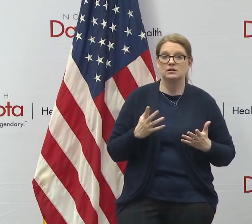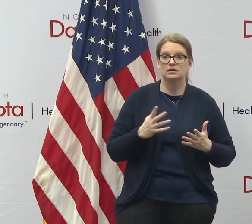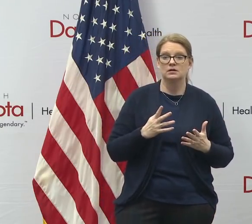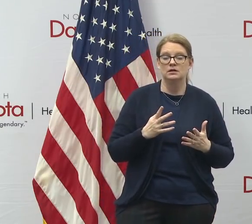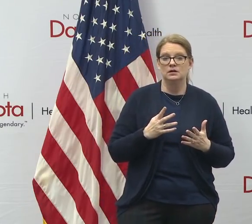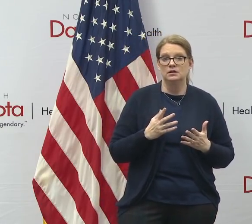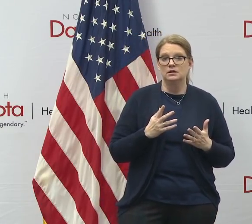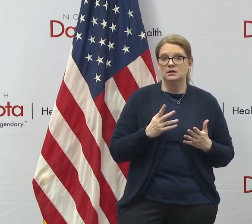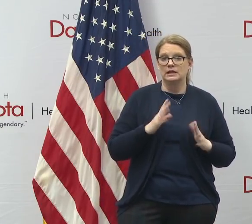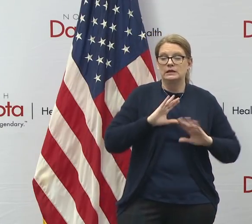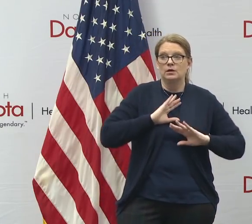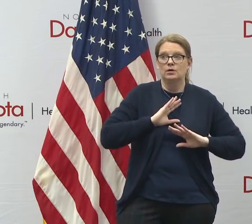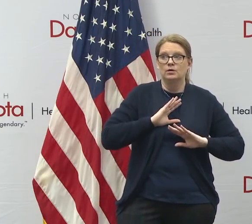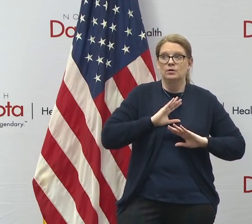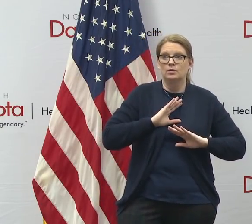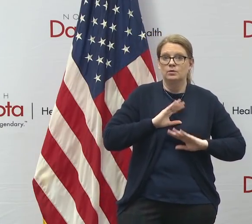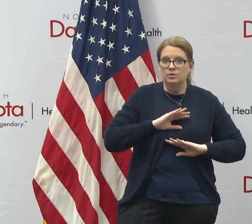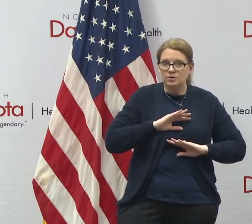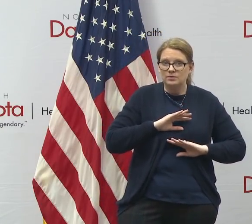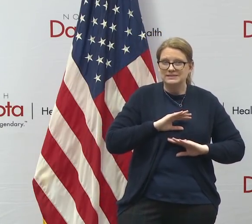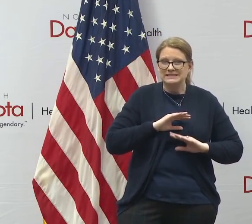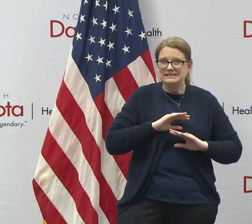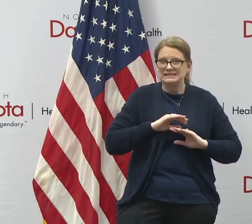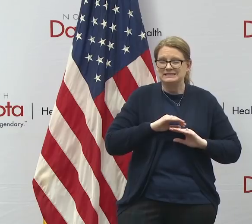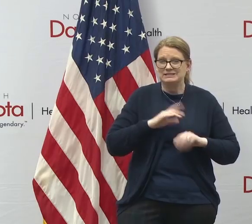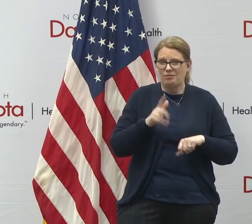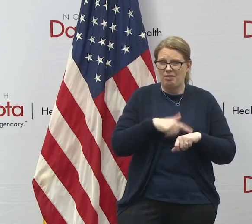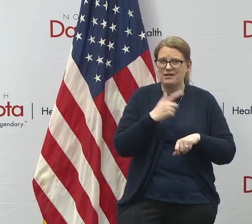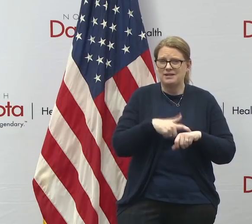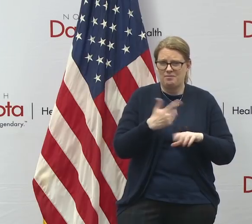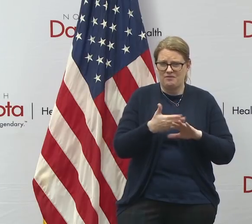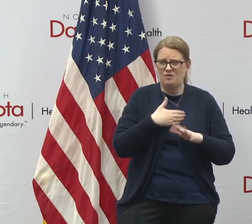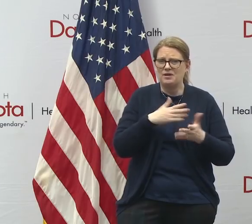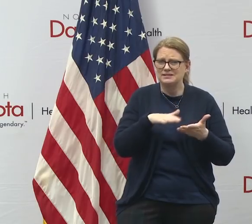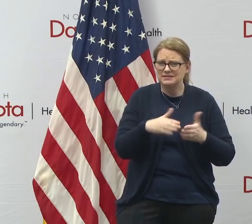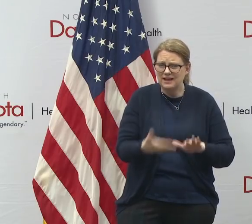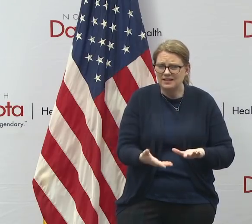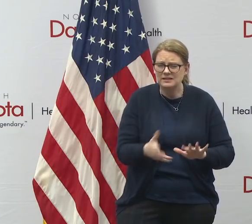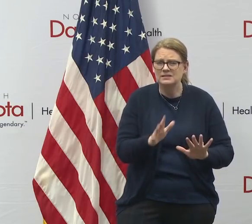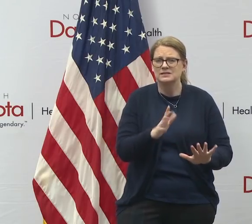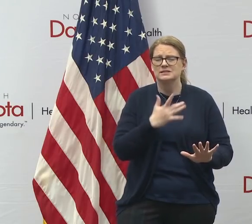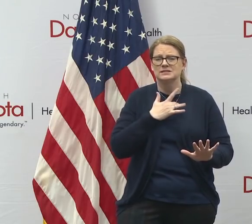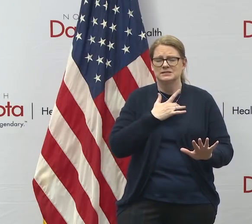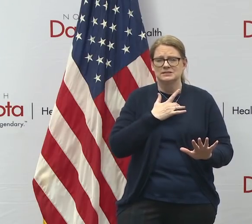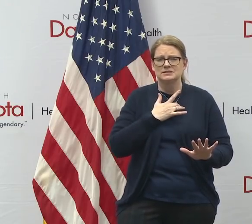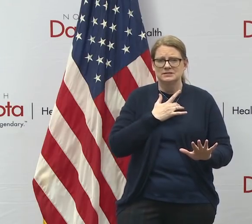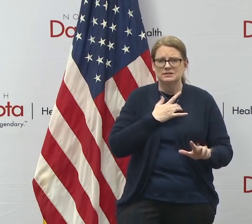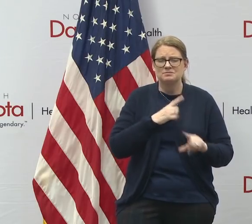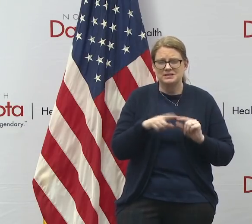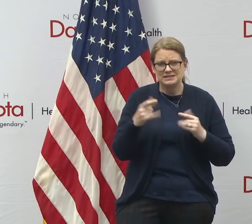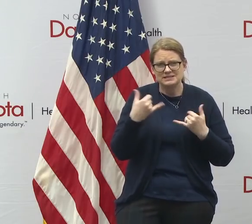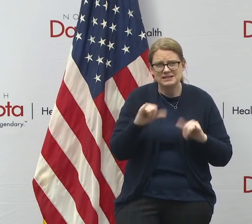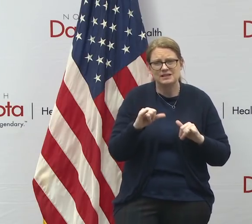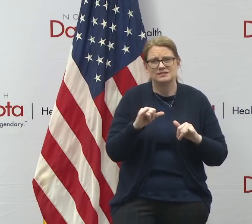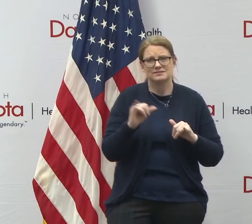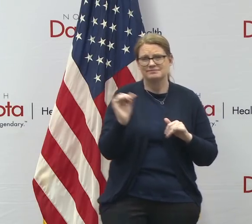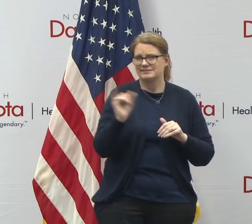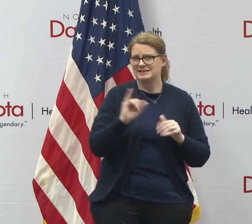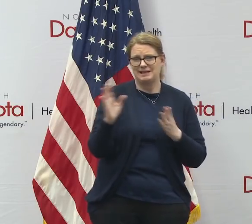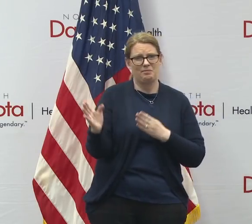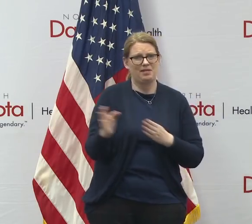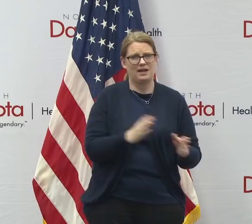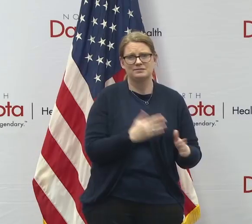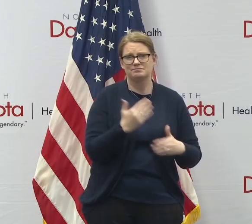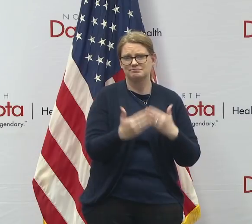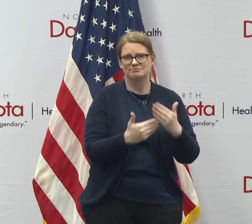this long. Because we're trailing other places, giving us more time to prepare, but we're still on the same track, same planning that we've